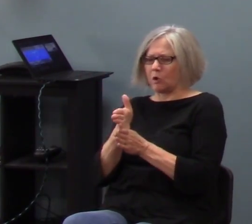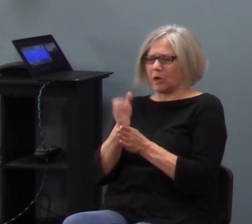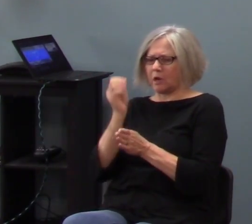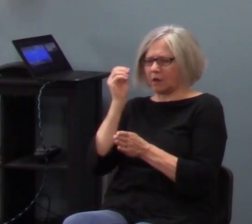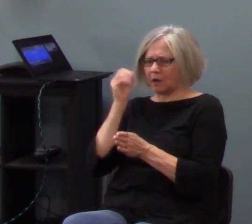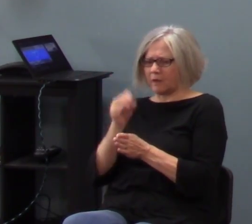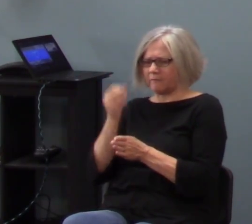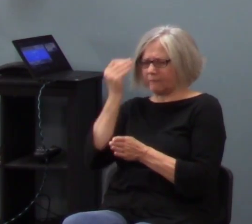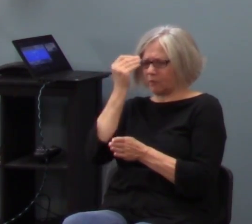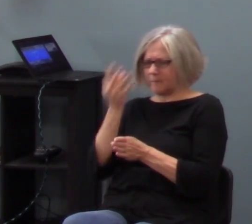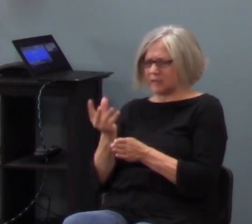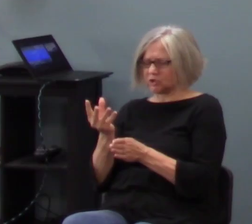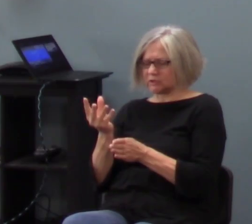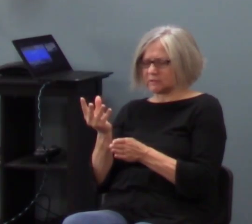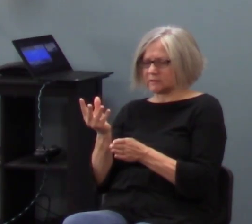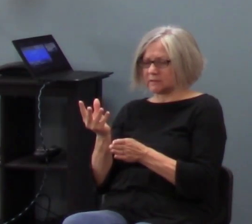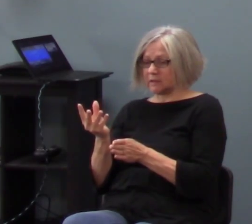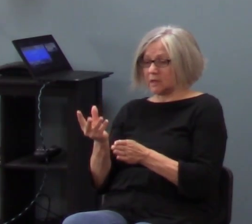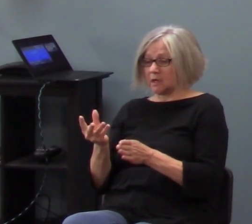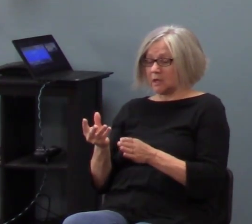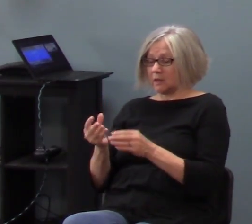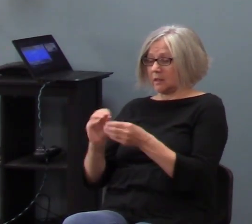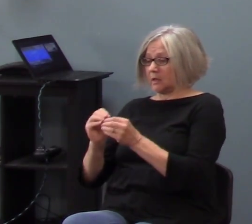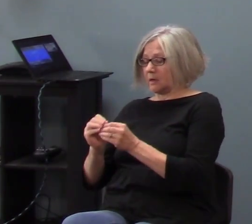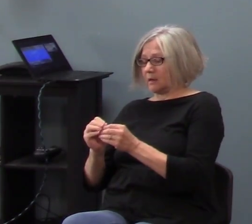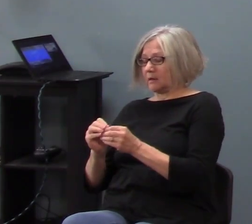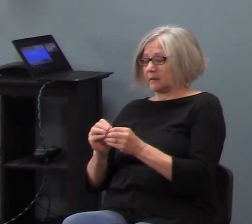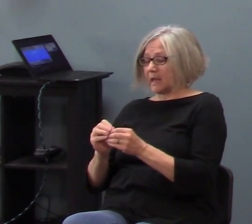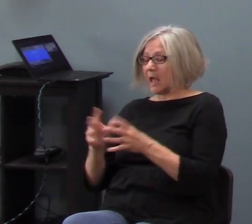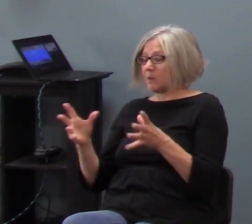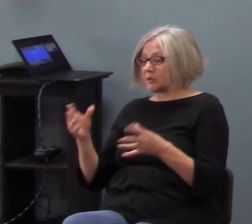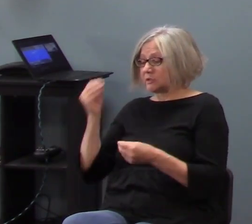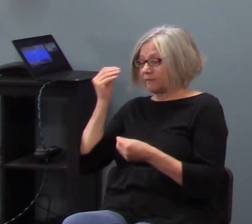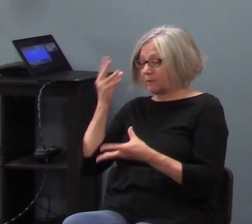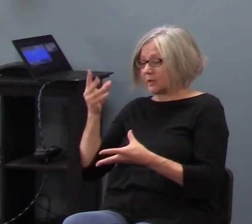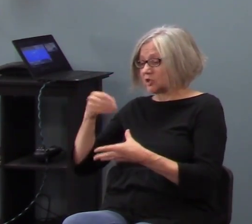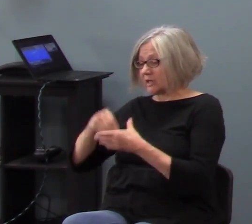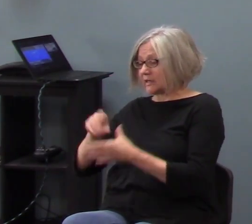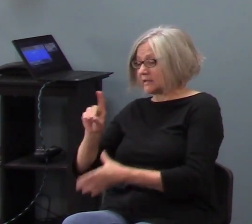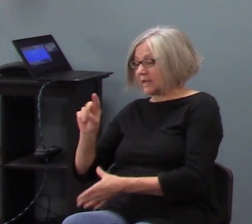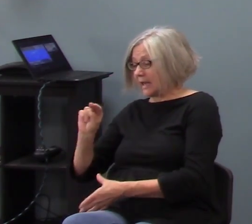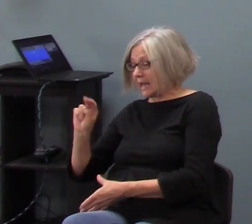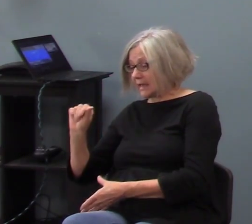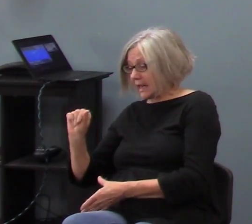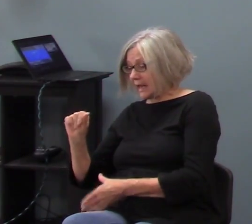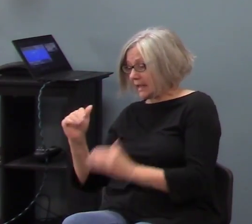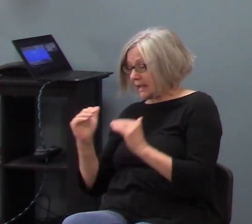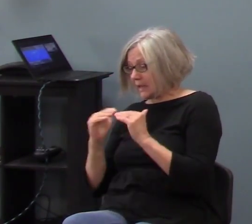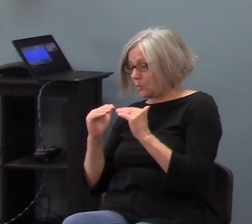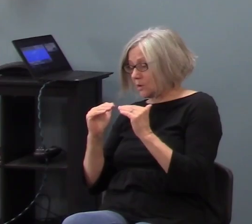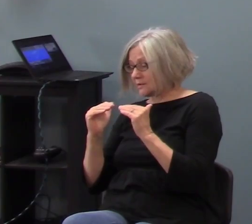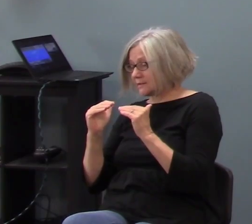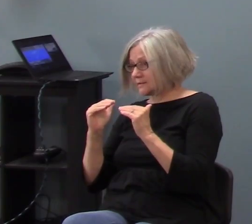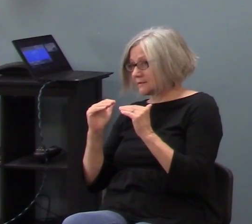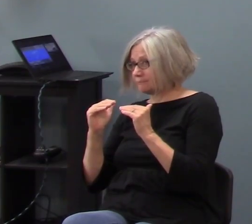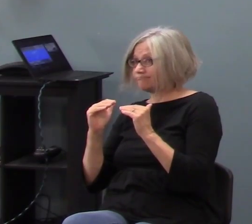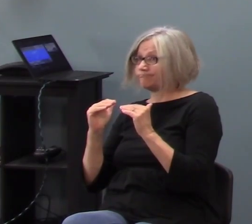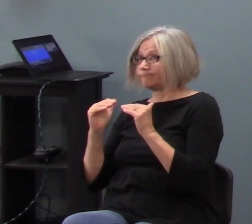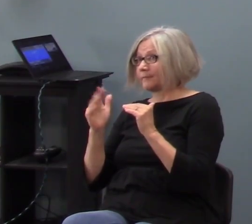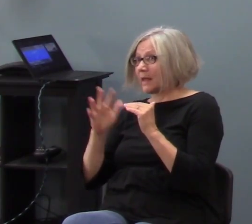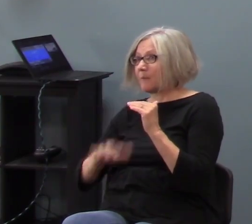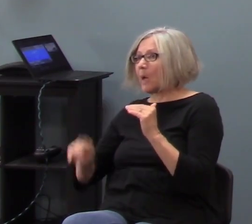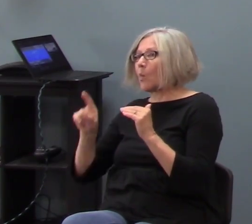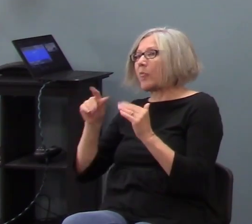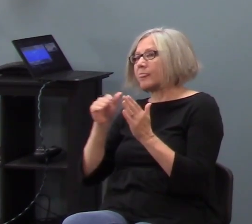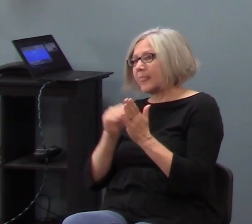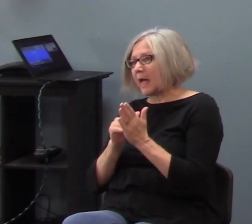we talked about this last time. The number of information, or the amount of information in your DNA is equivalent to a little less than 1,000 Bibles worth of